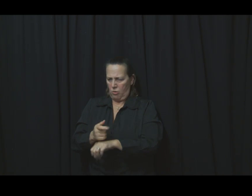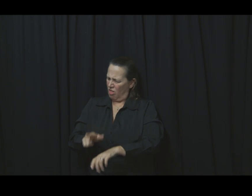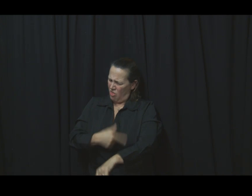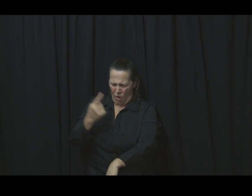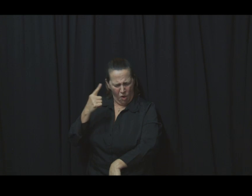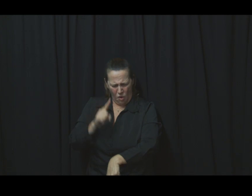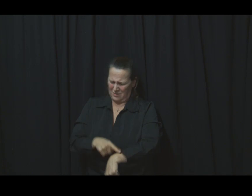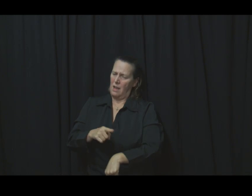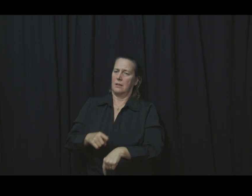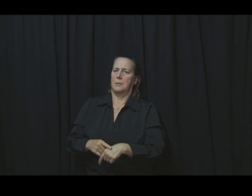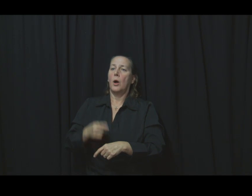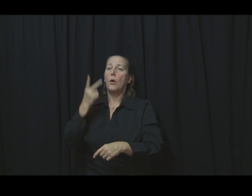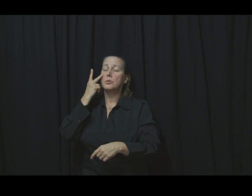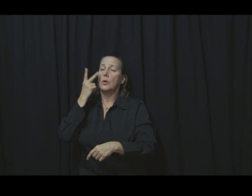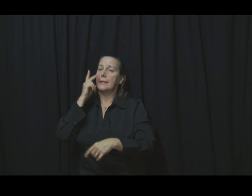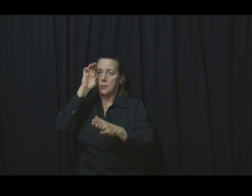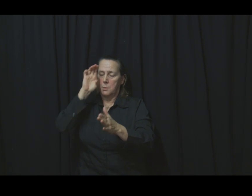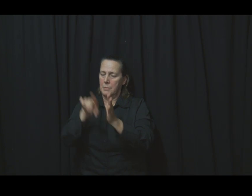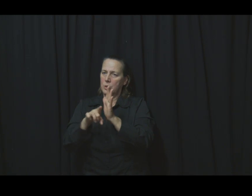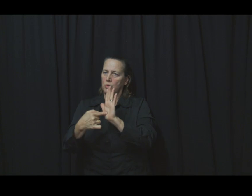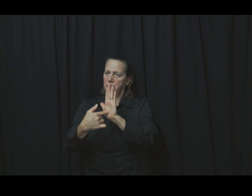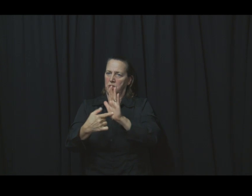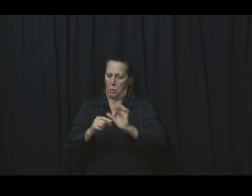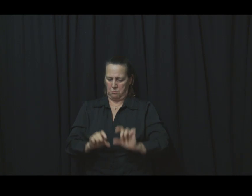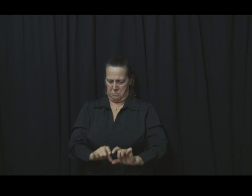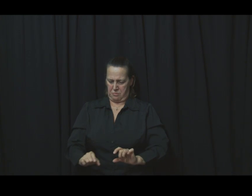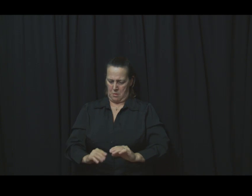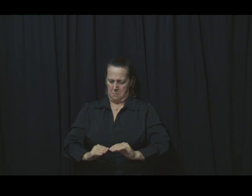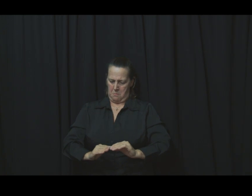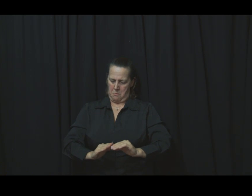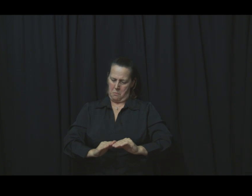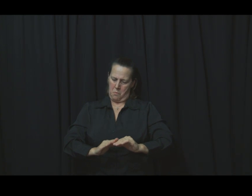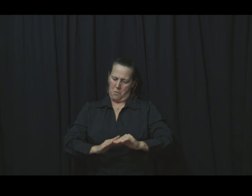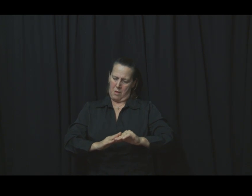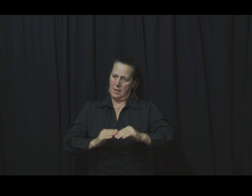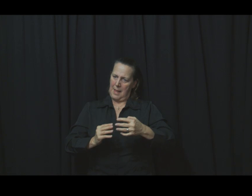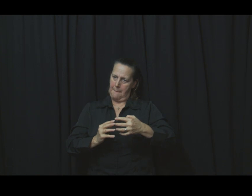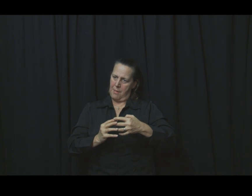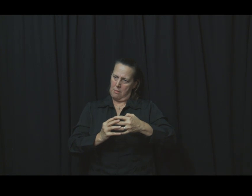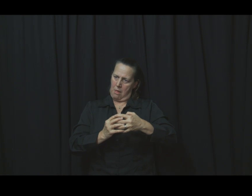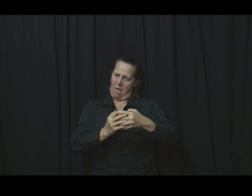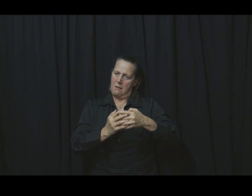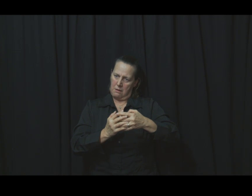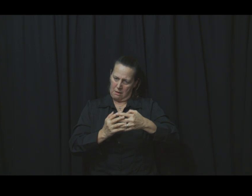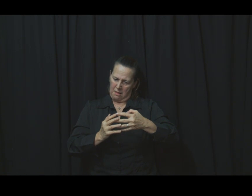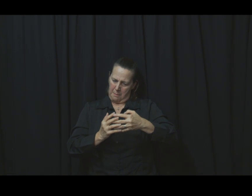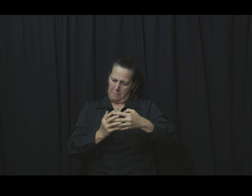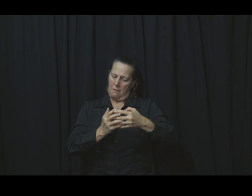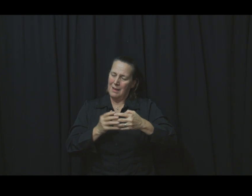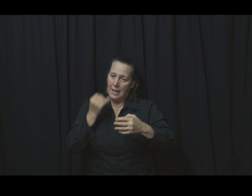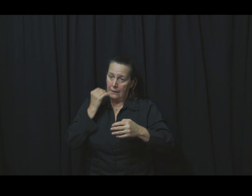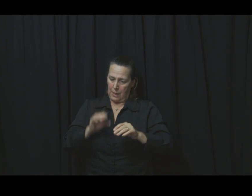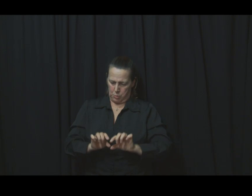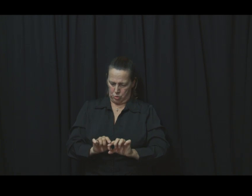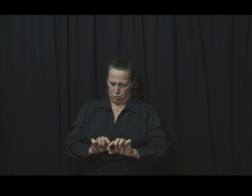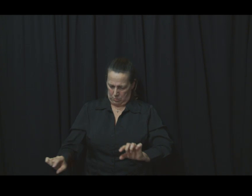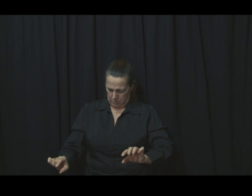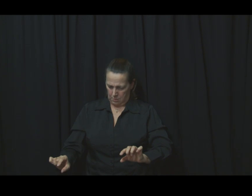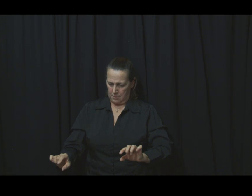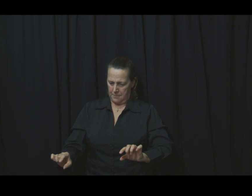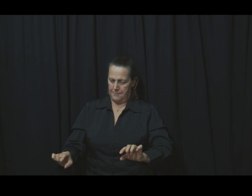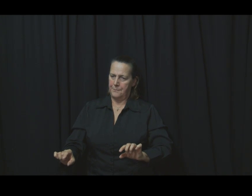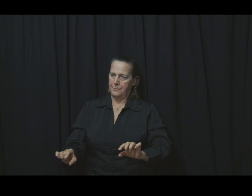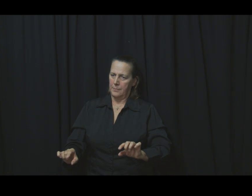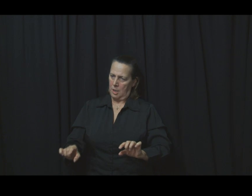see where one type of sediment has intruded on another type. Now, if that was uniform, wouldn't